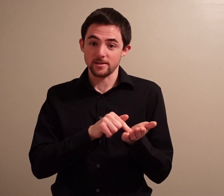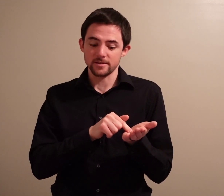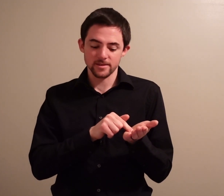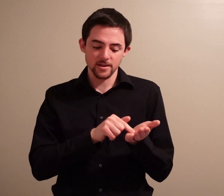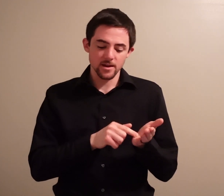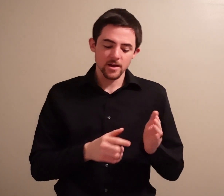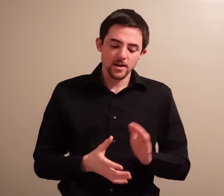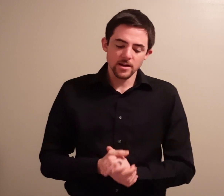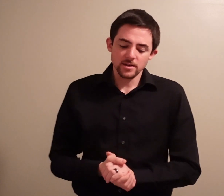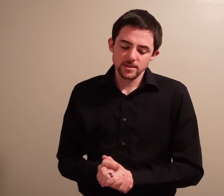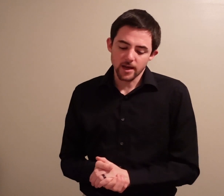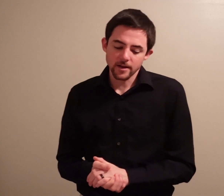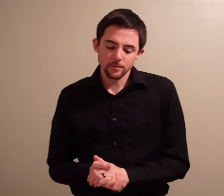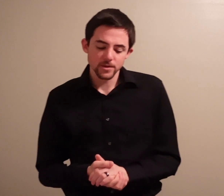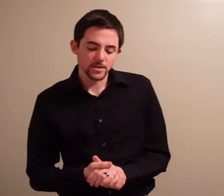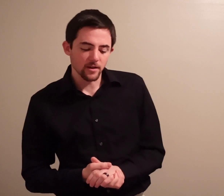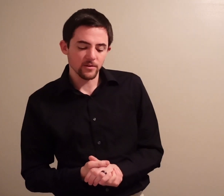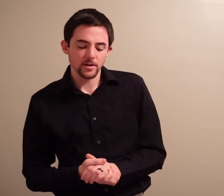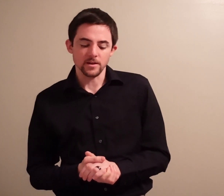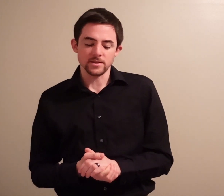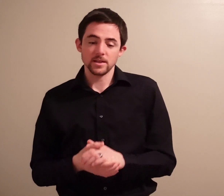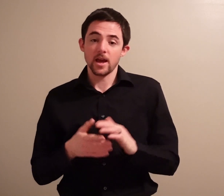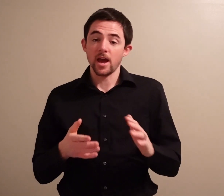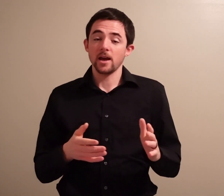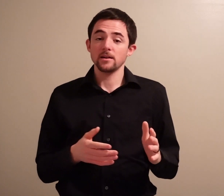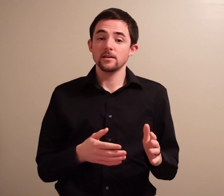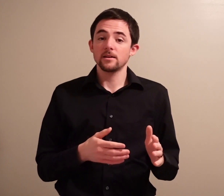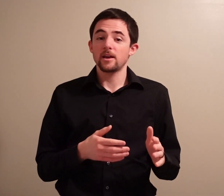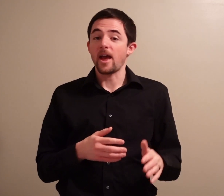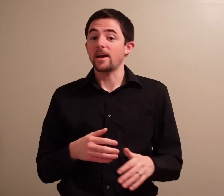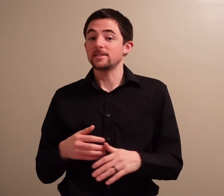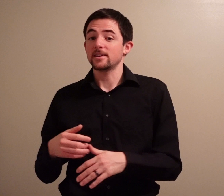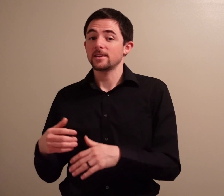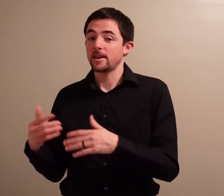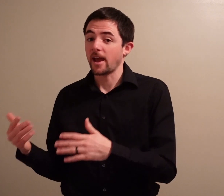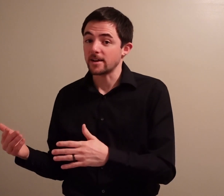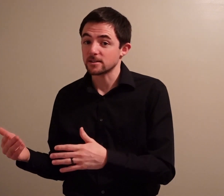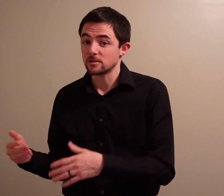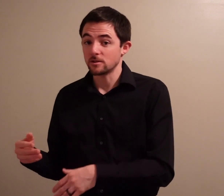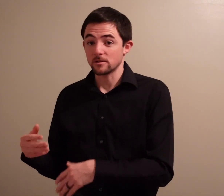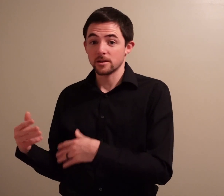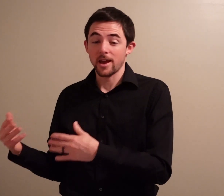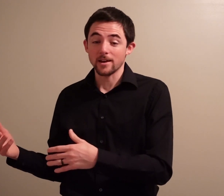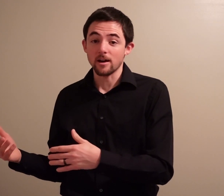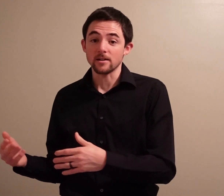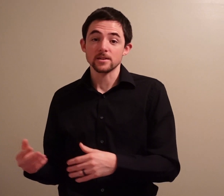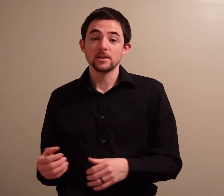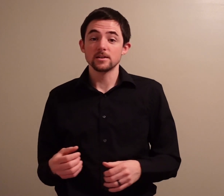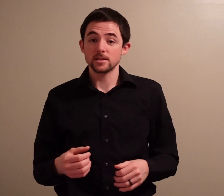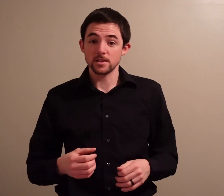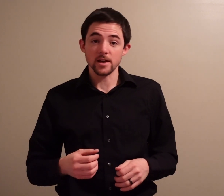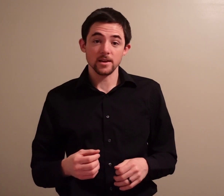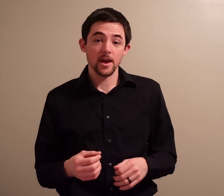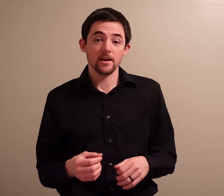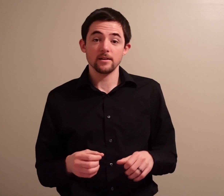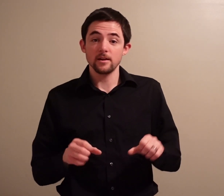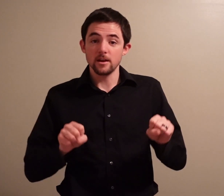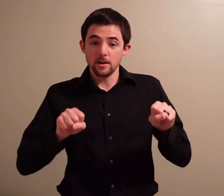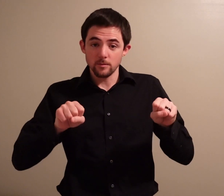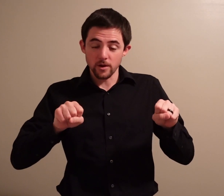6. Sign number 7 is can and can't, or cannot. To sign can, bring your